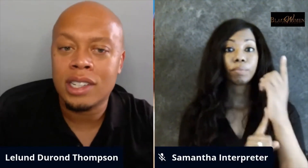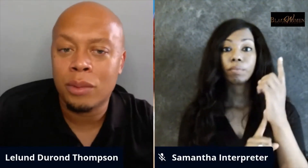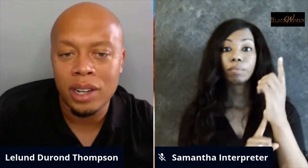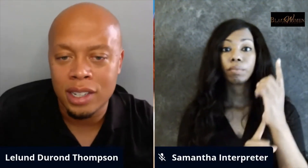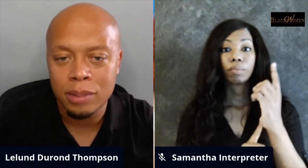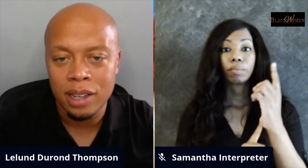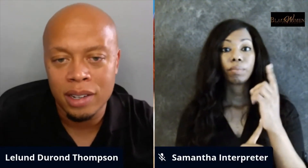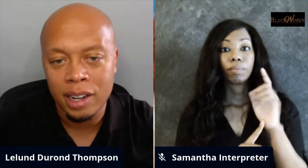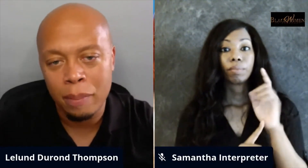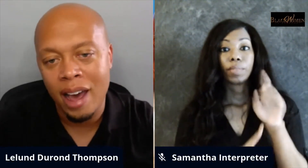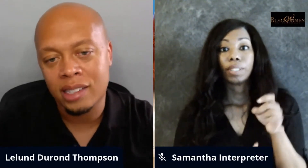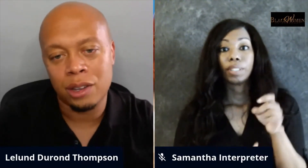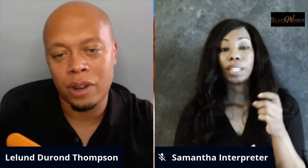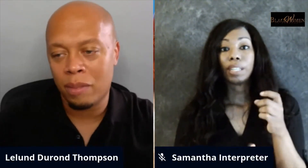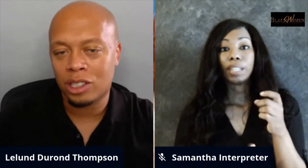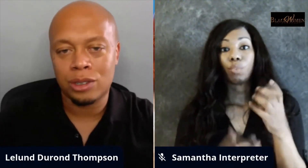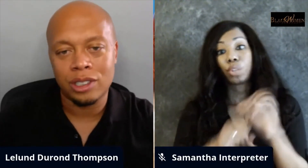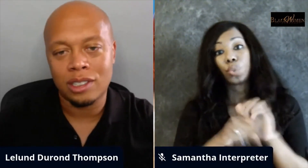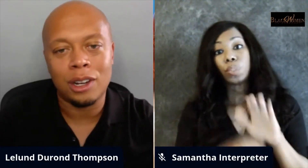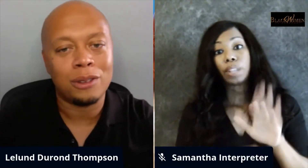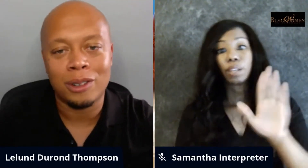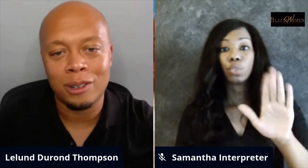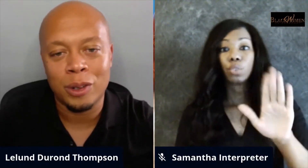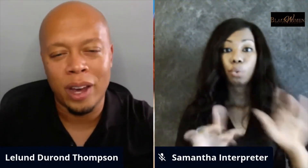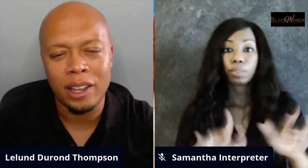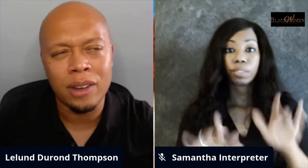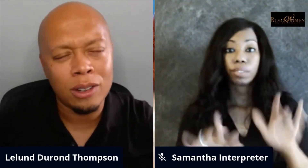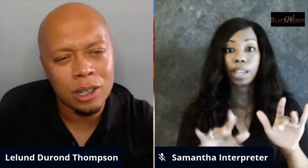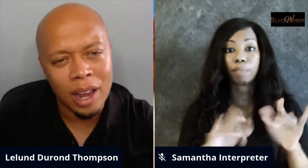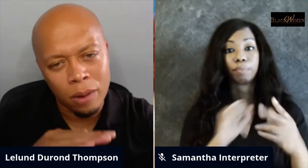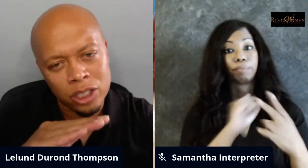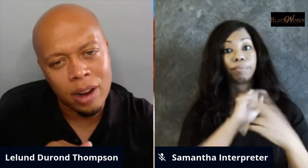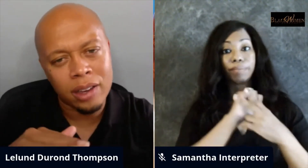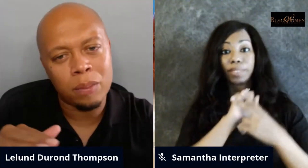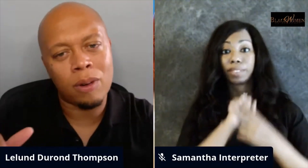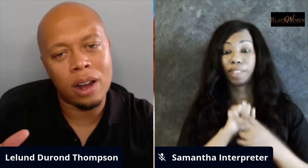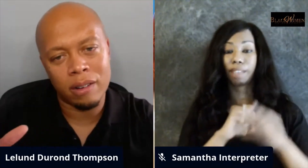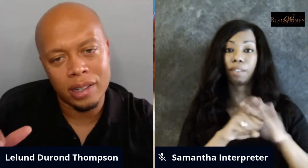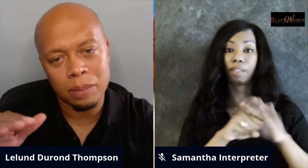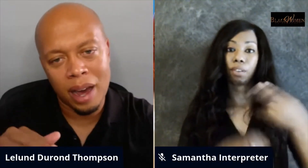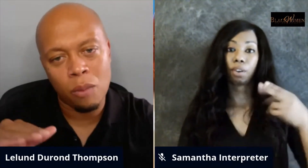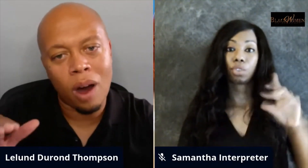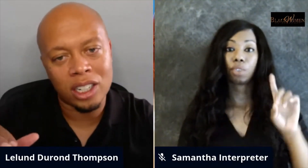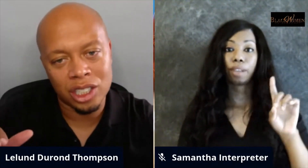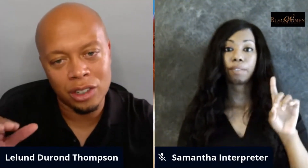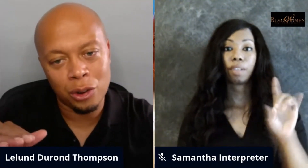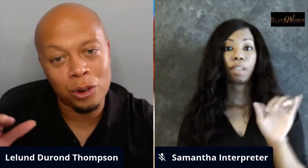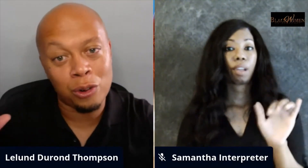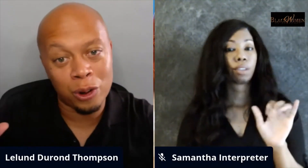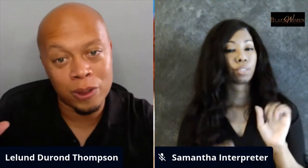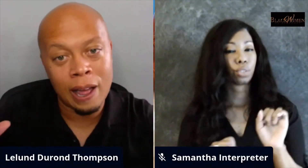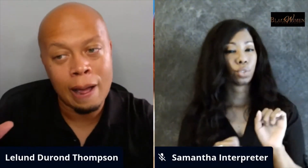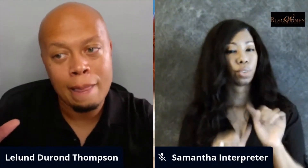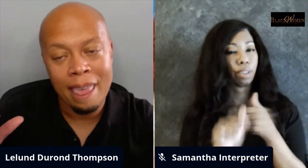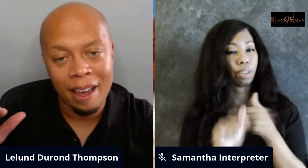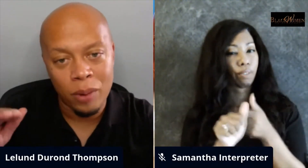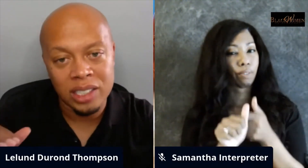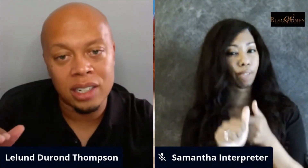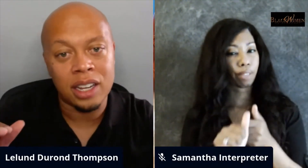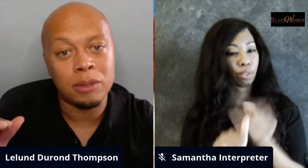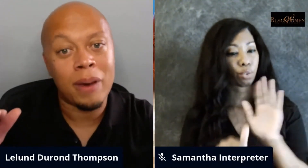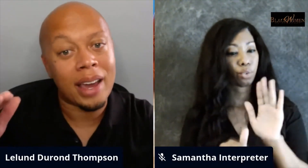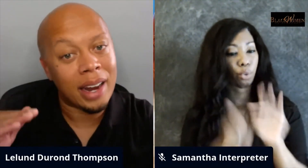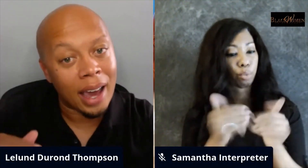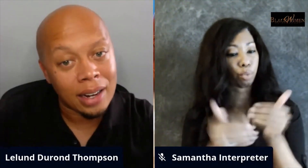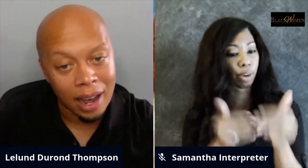someone to see one of the tapes that you did in the past, and you want to make sure you just don't throw those away. You can also like track your progress by watching your growth and watching